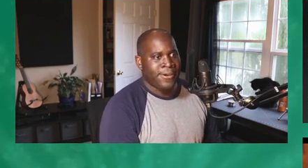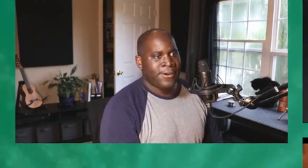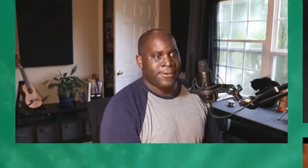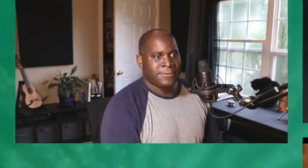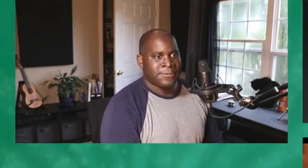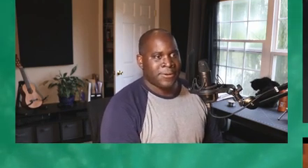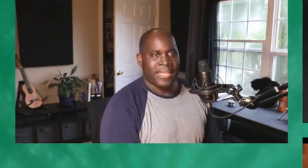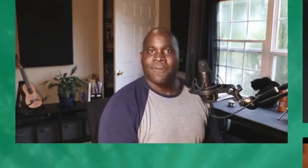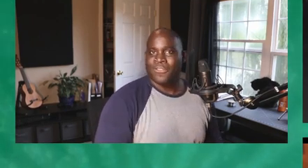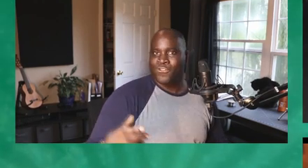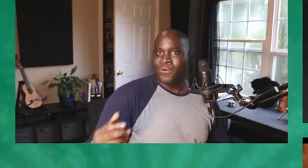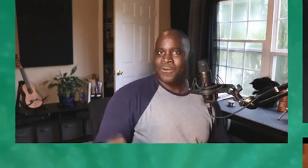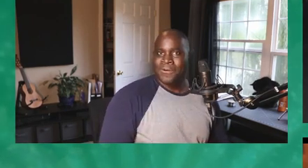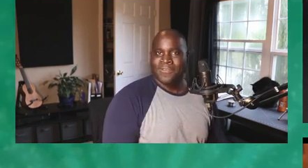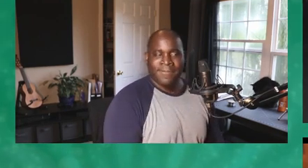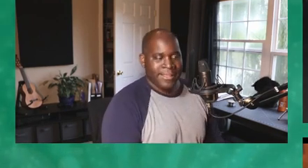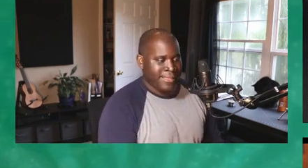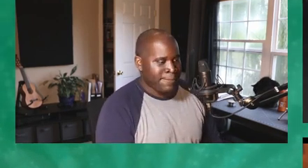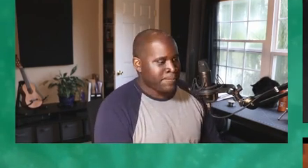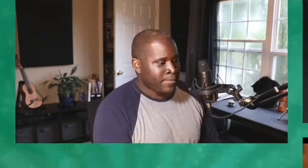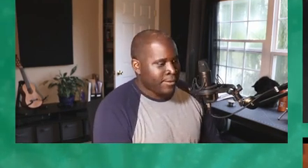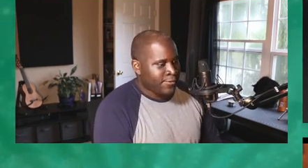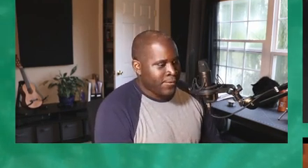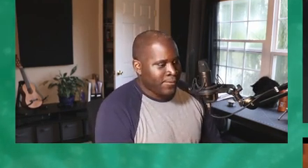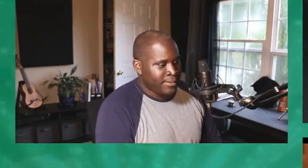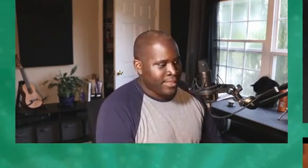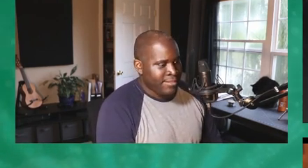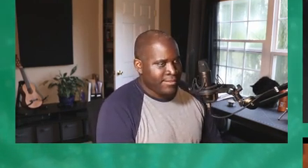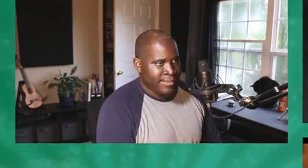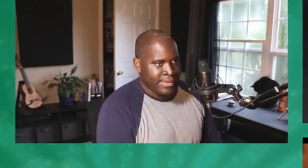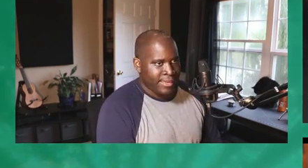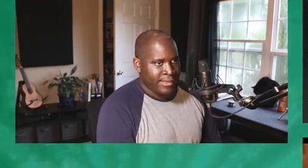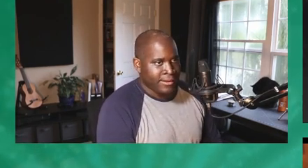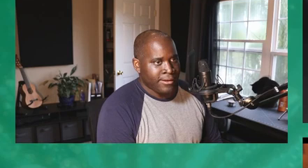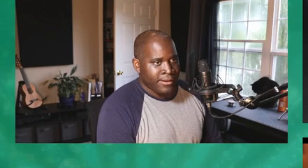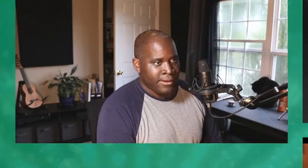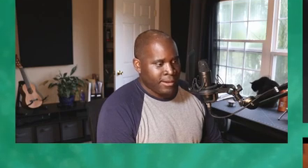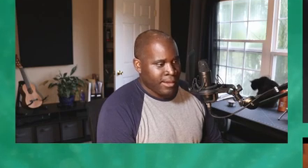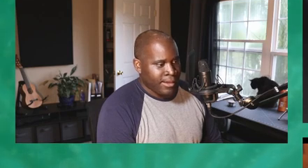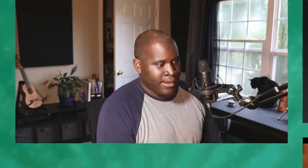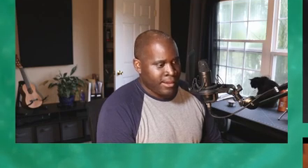angle, or like over the shoulder and stuff like that. So let's see.